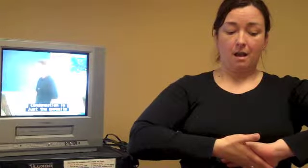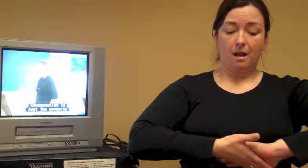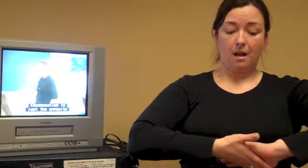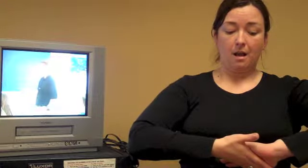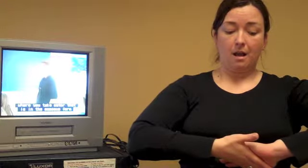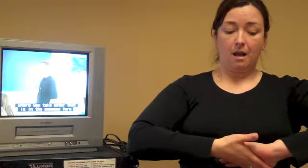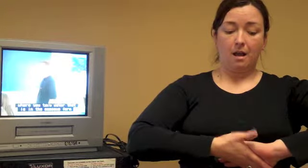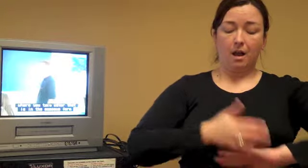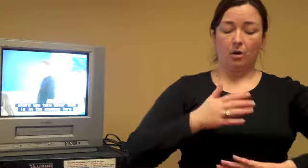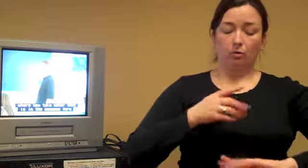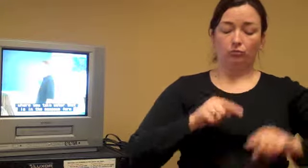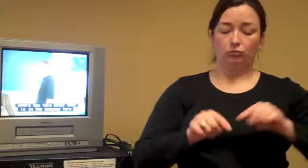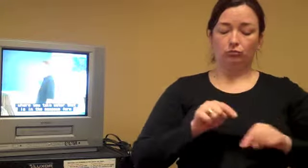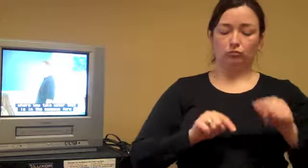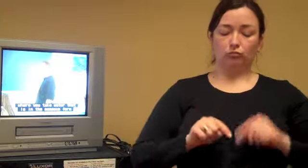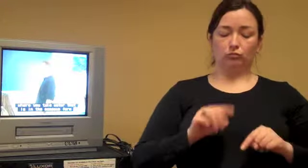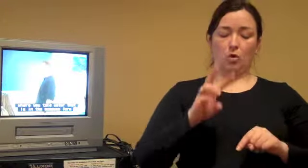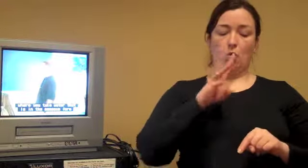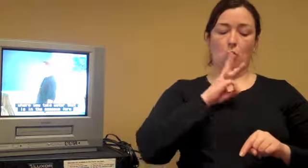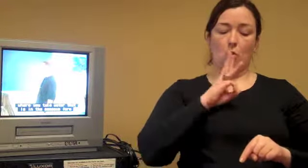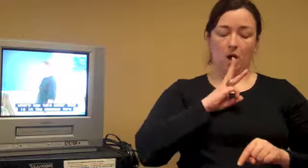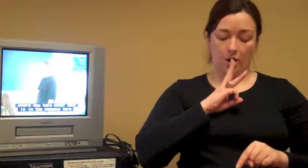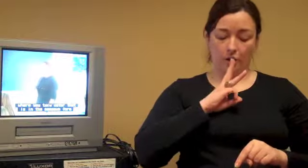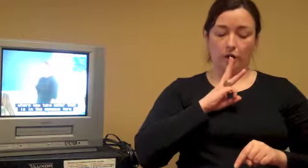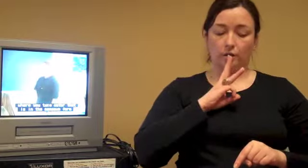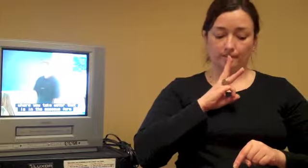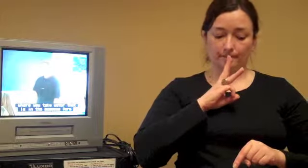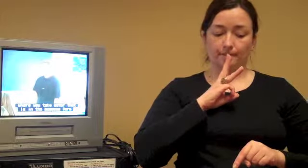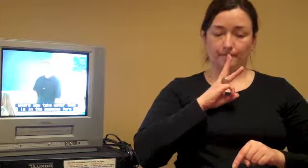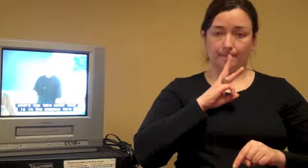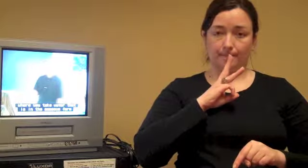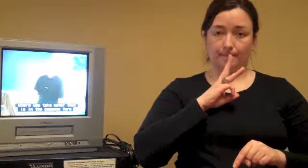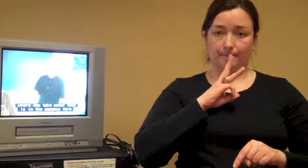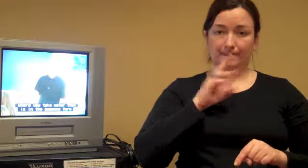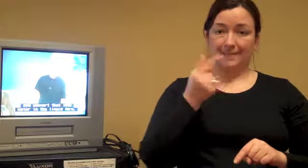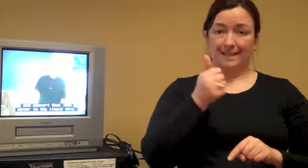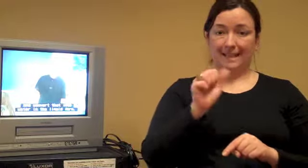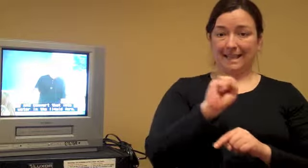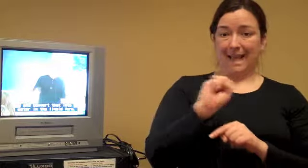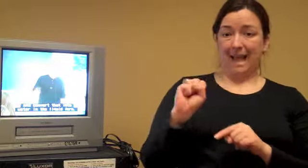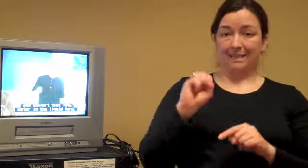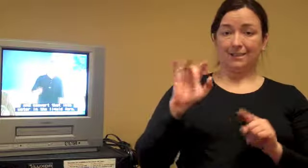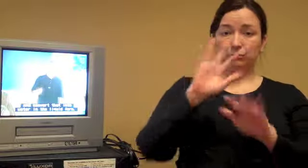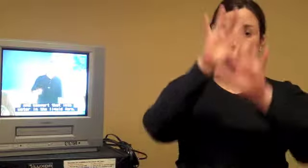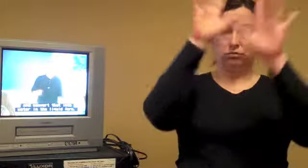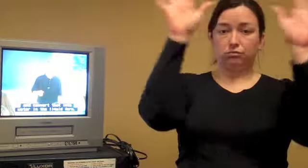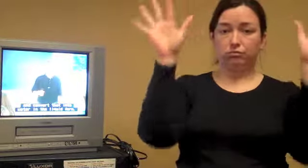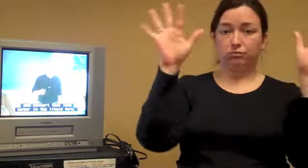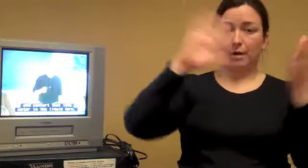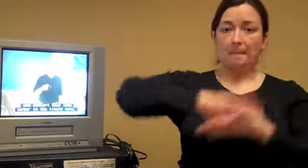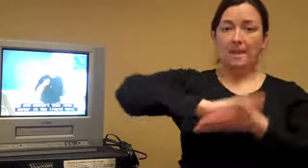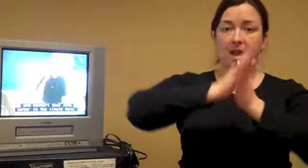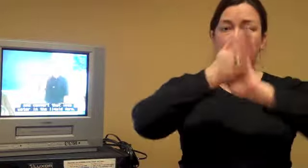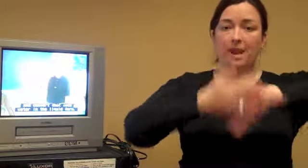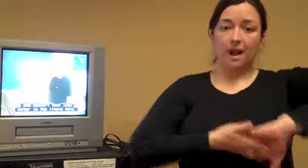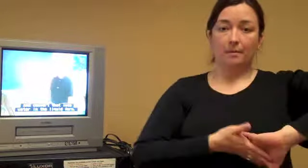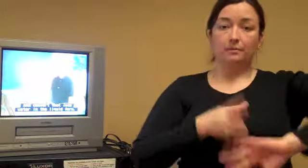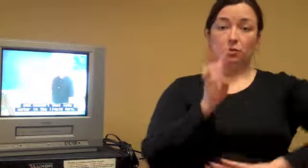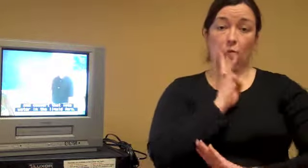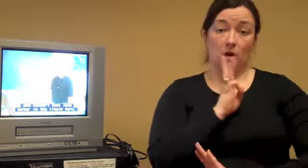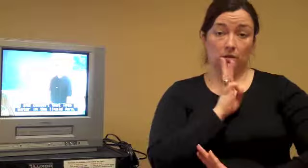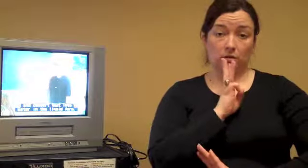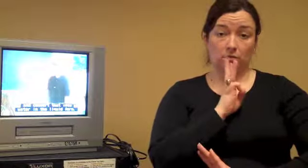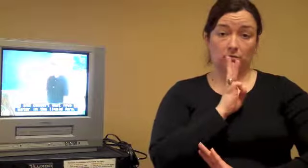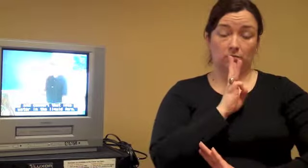just the opposite, where you take water that is in the gaseous form and convert that into water into the liquid form.